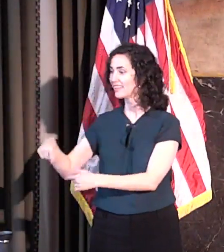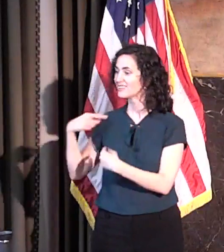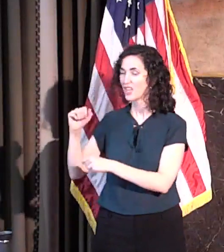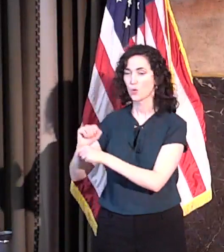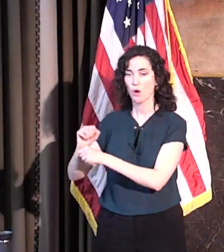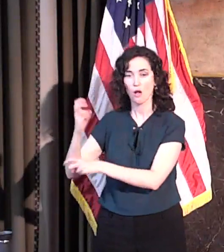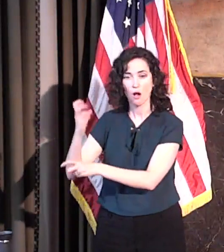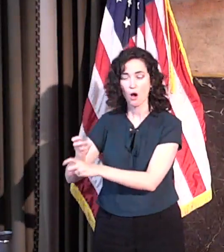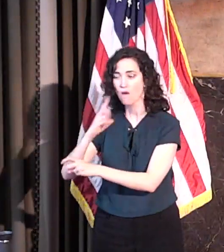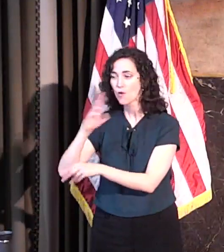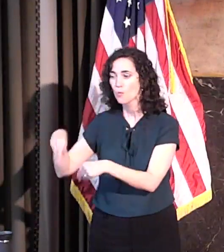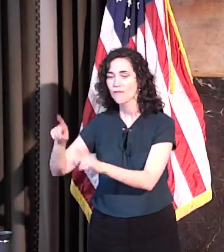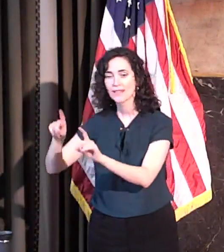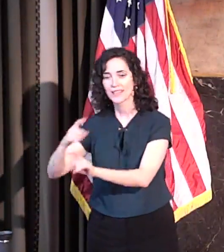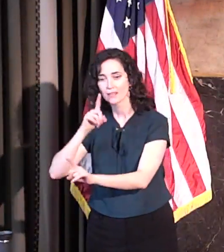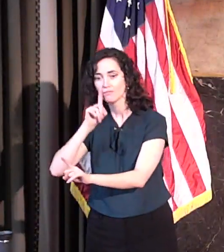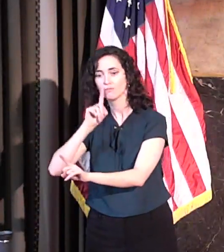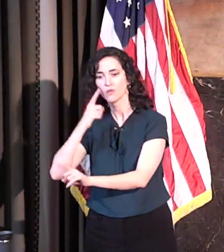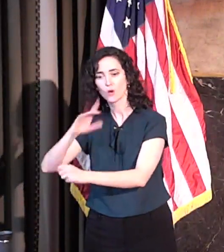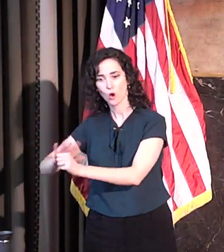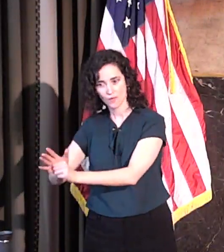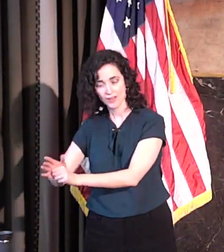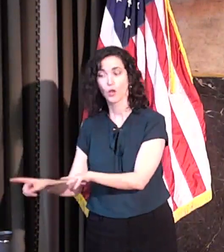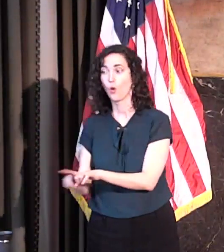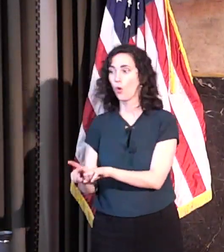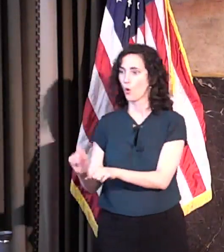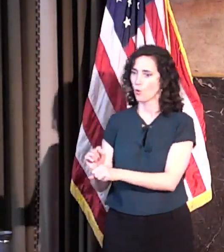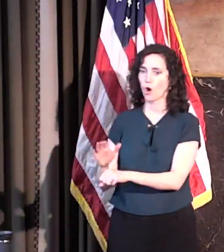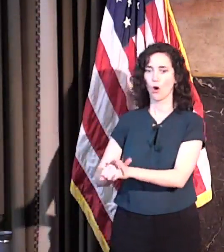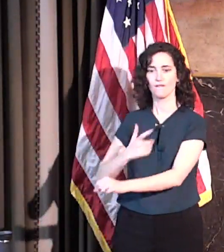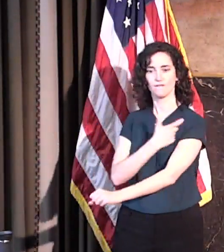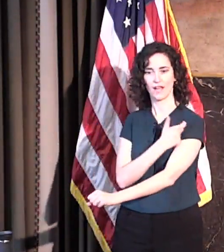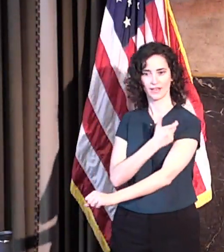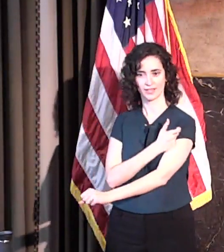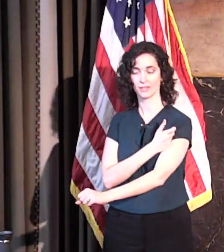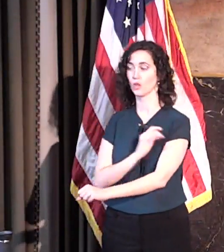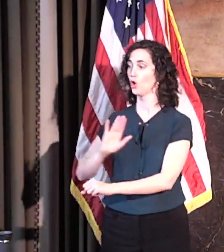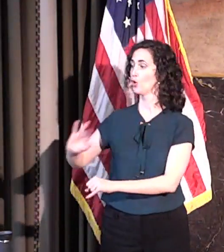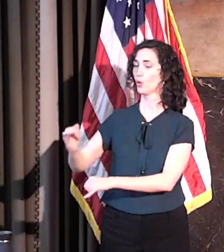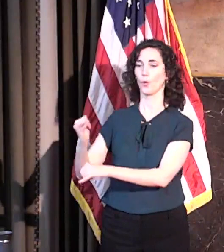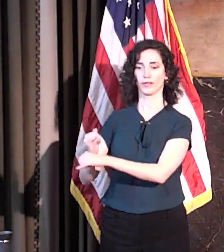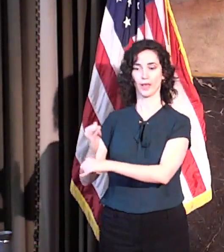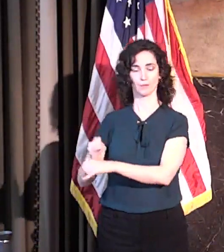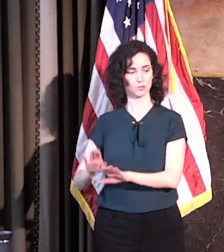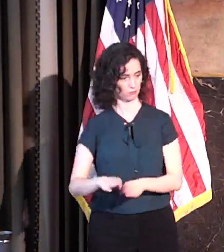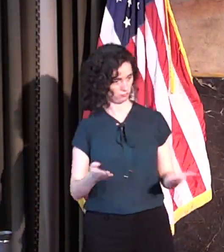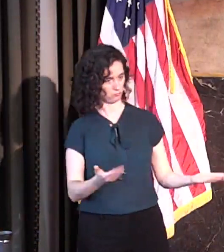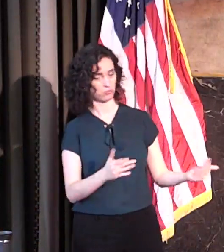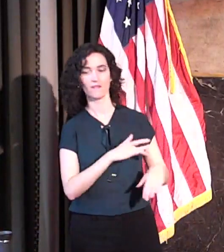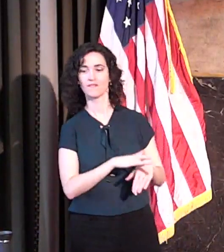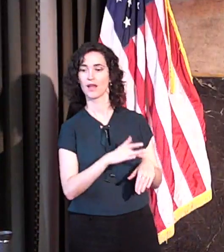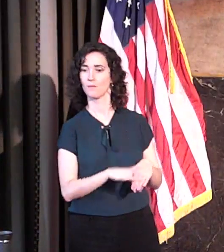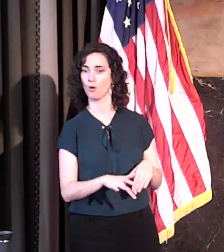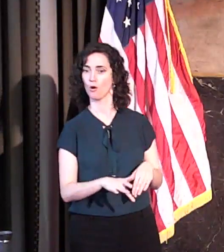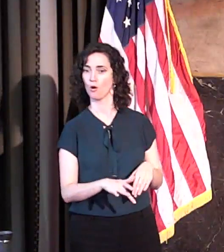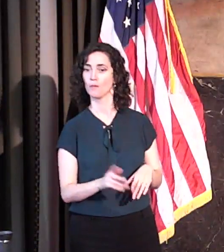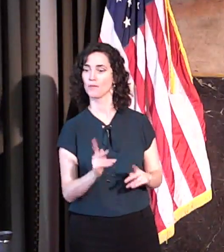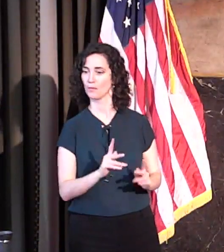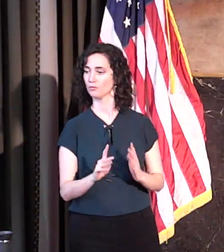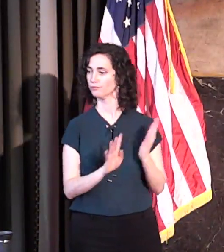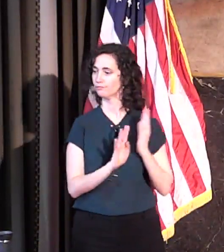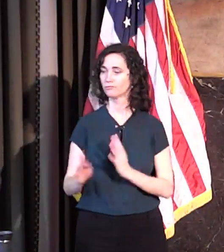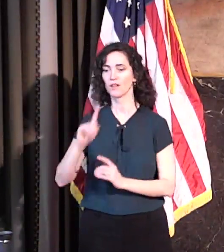on COVID testing, but also now on vaccines as well. And they make their campus available for vaccination efforts for